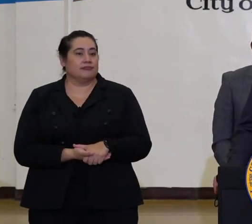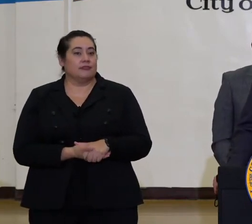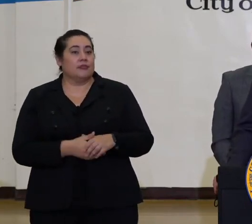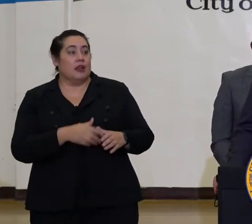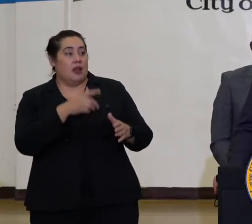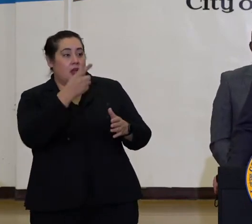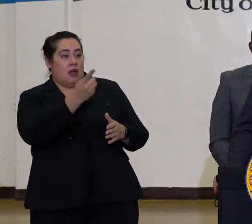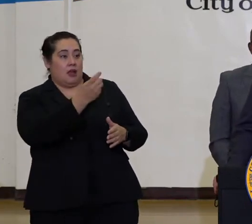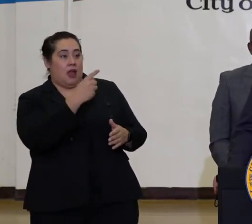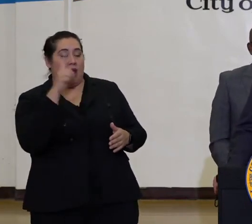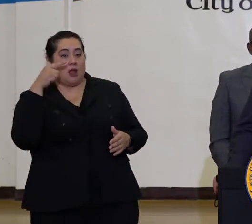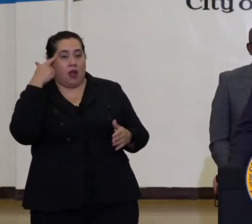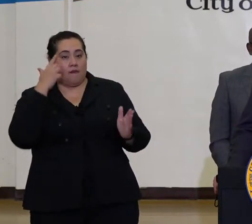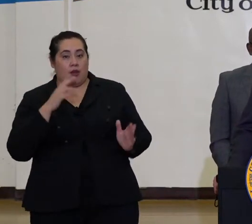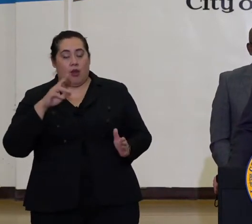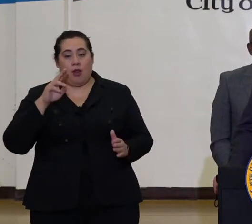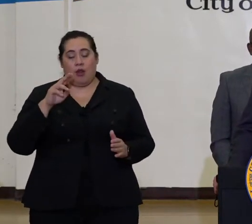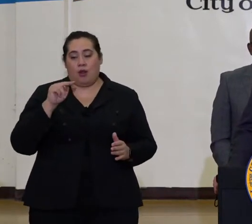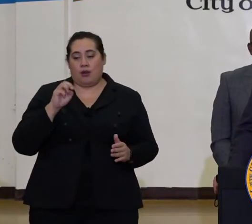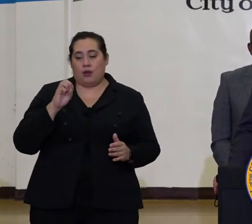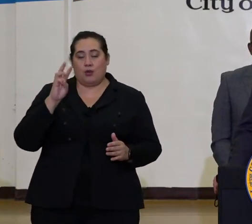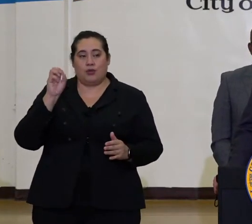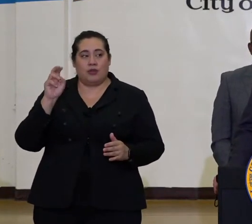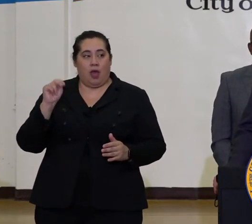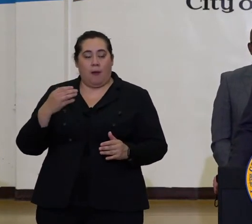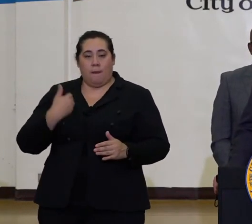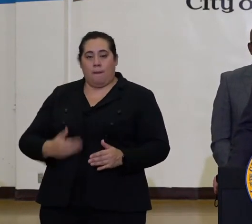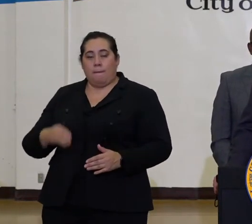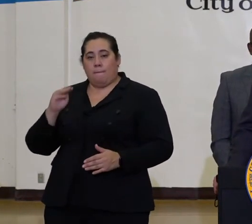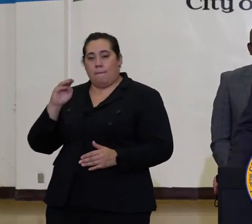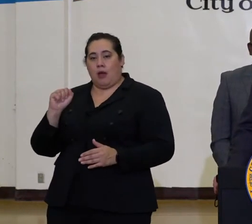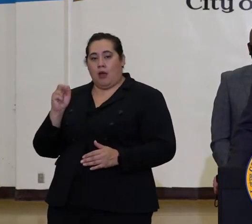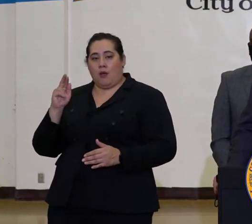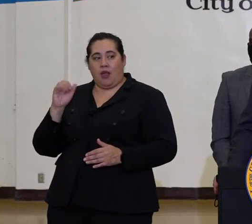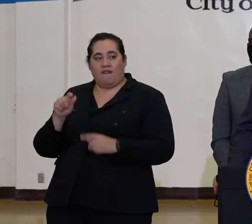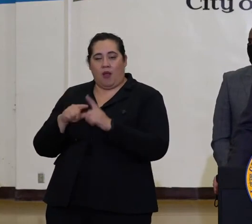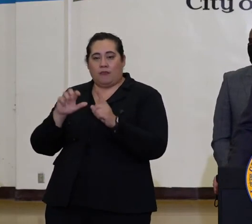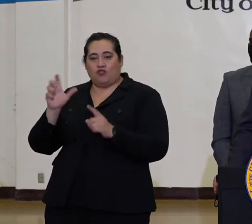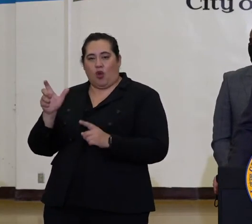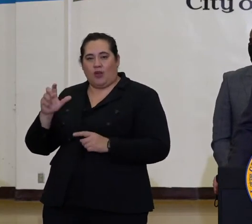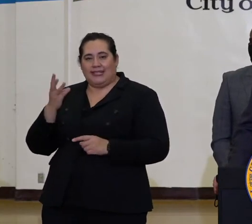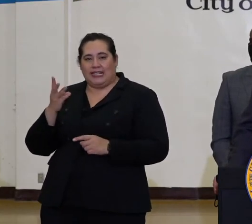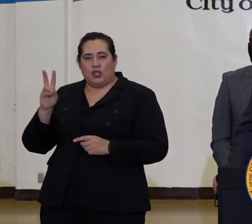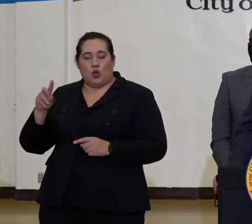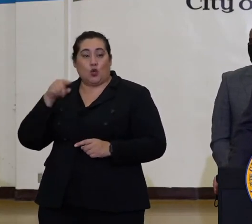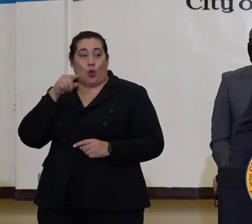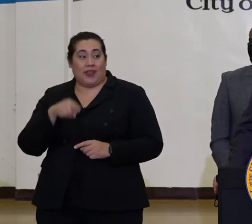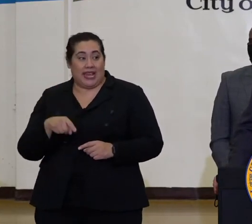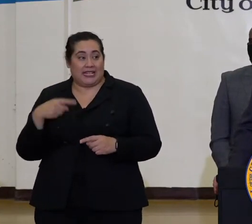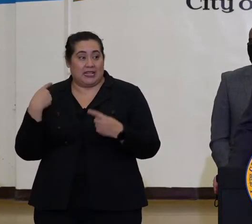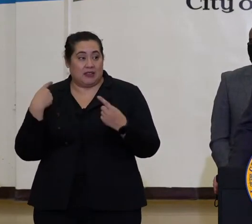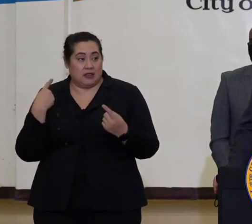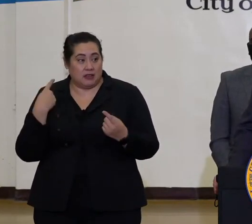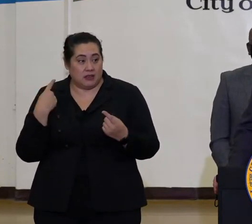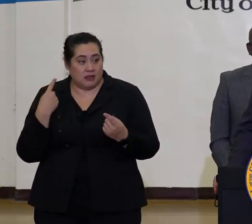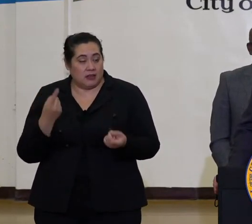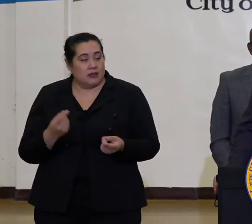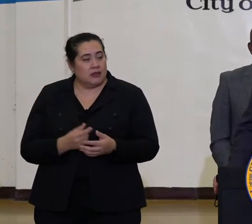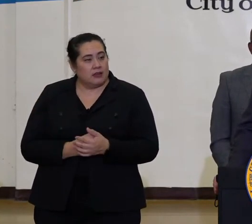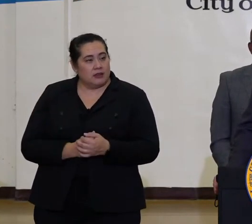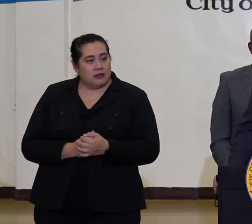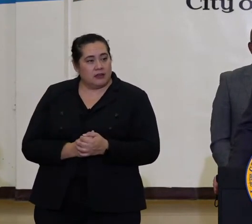Governor Newsom, Maria Gubor from Channel 62. So this issue's been through the decades, the last